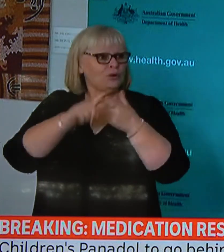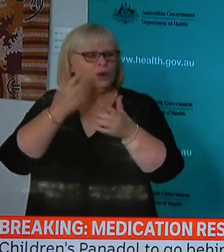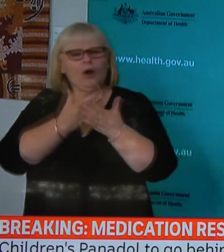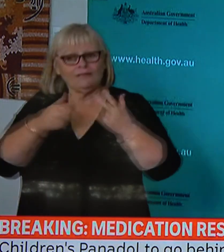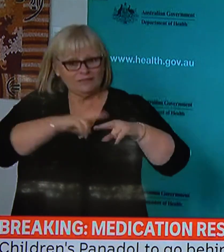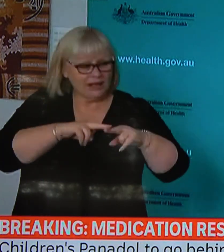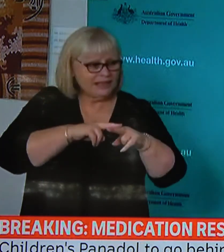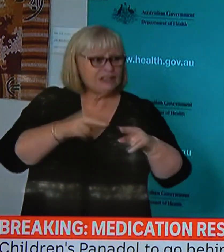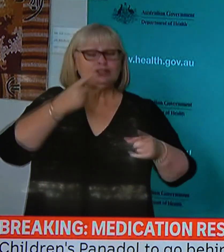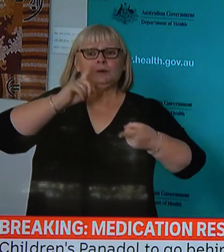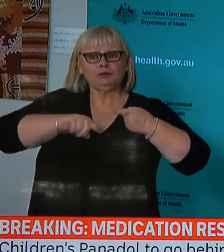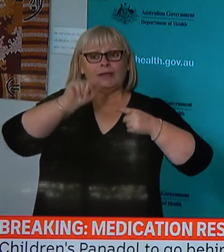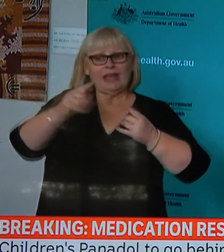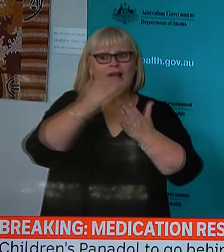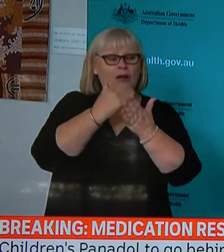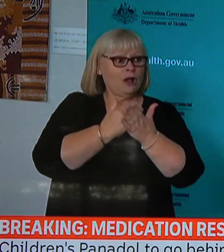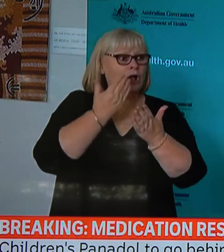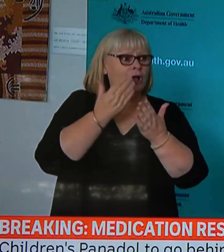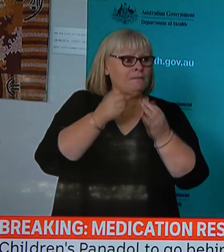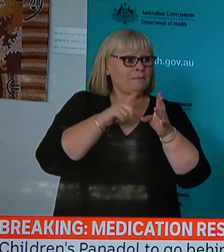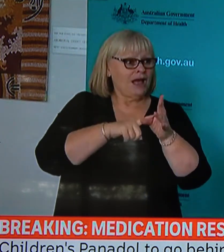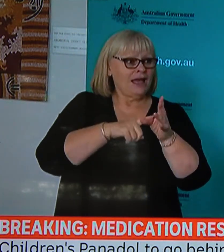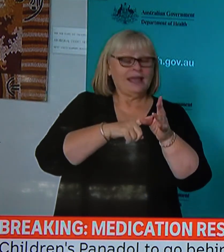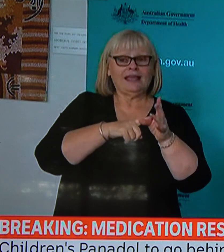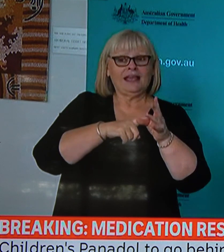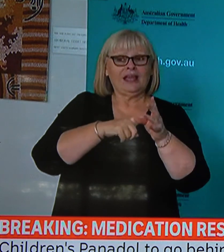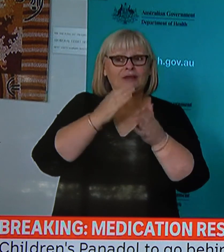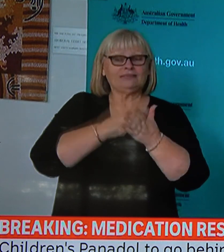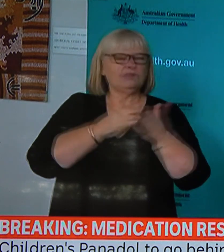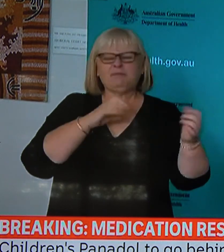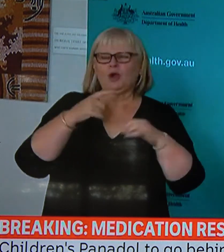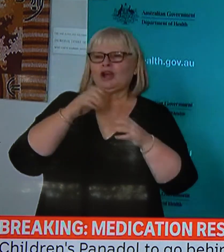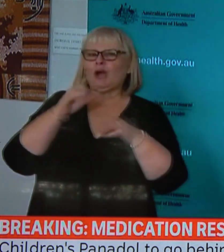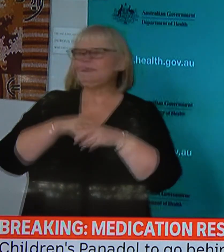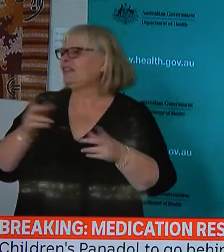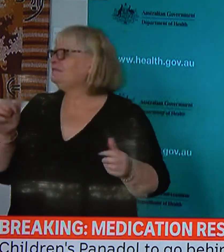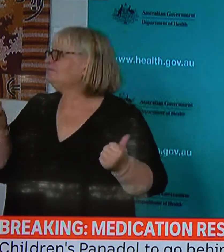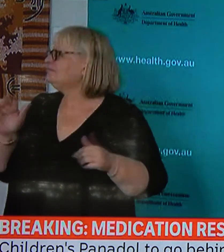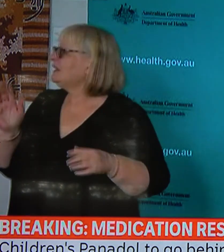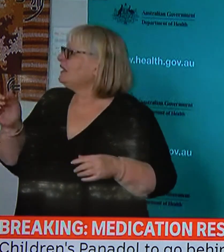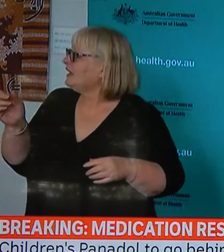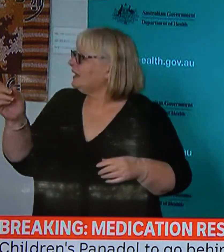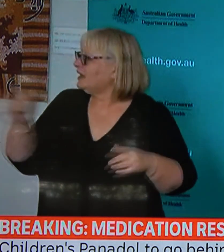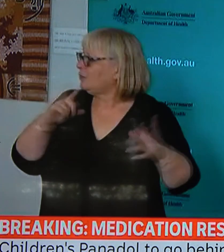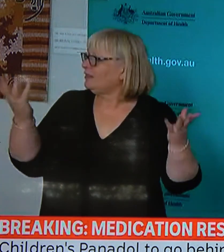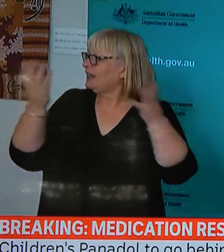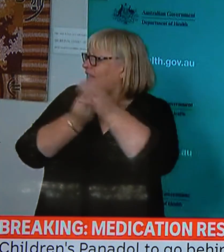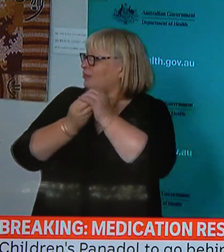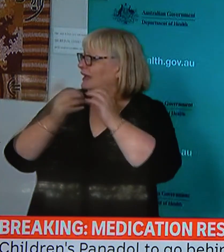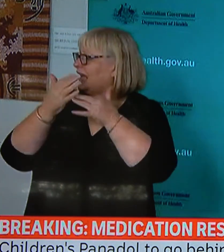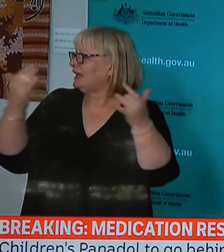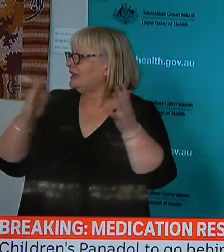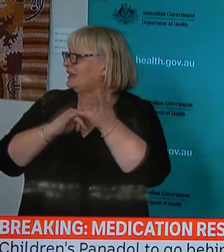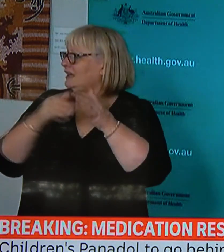that adopted as a recommendation by AHPPC? I'm not going to go into that anymore, thanks. So just on the gathering size, what